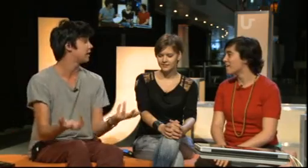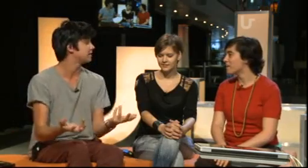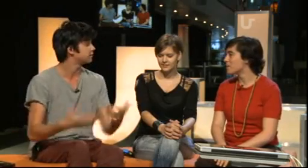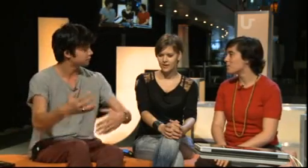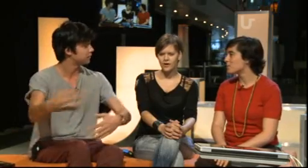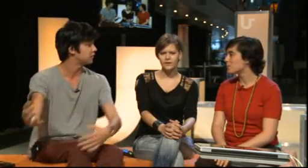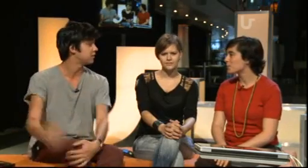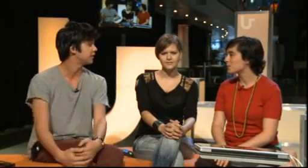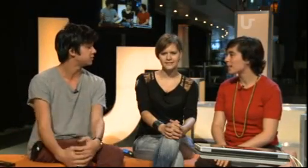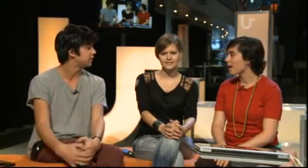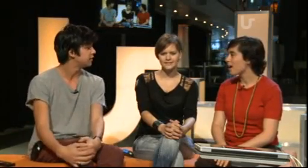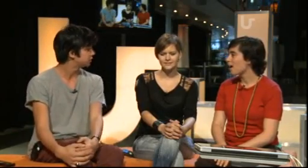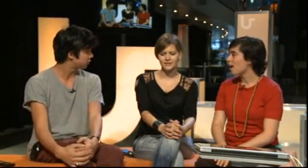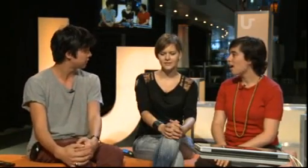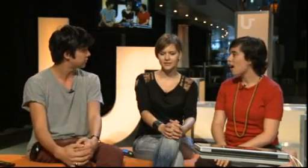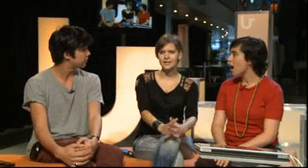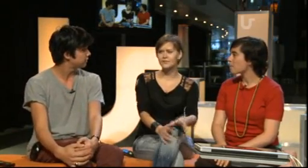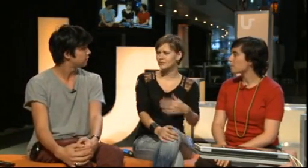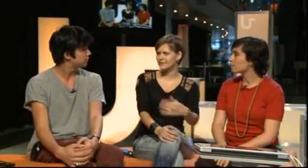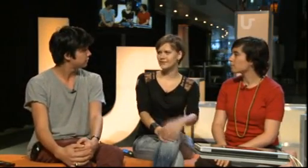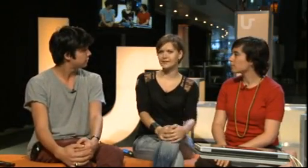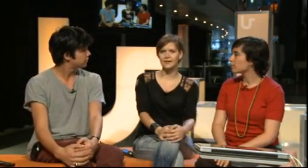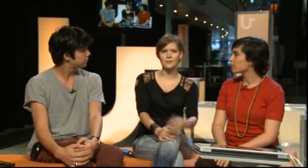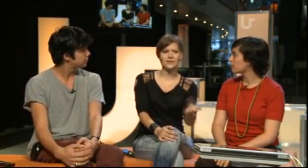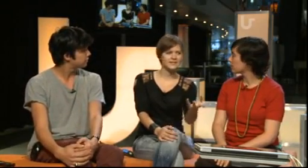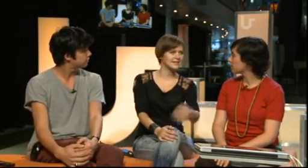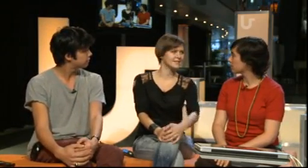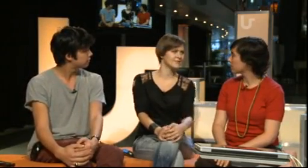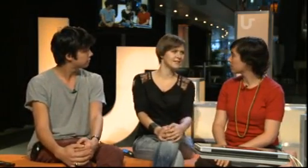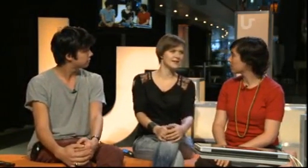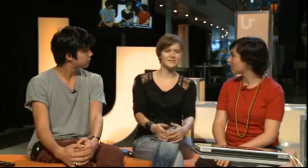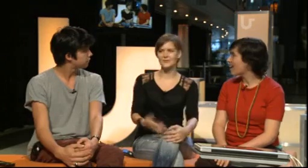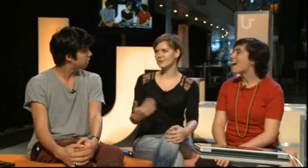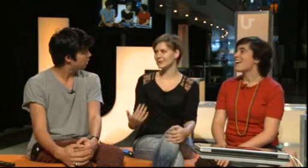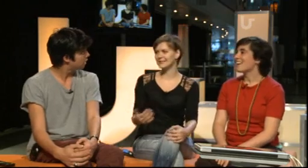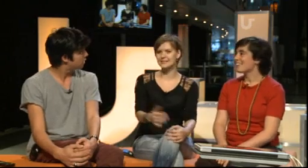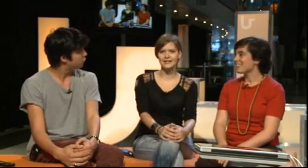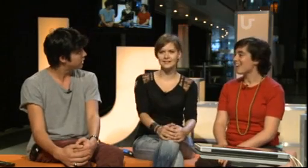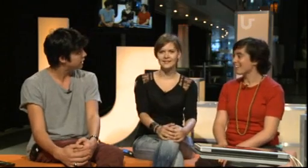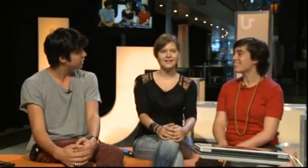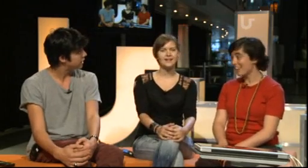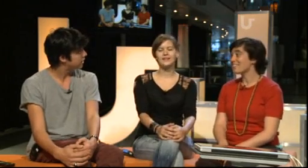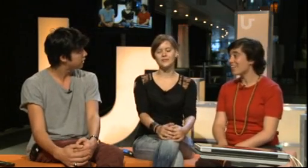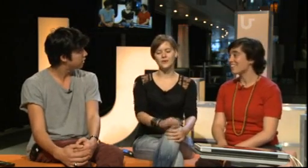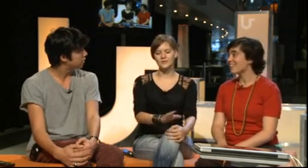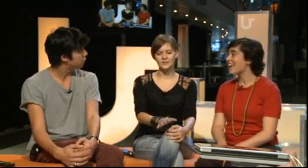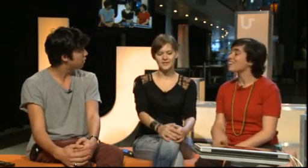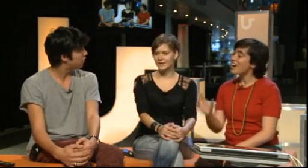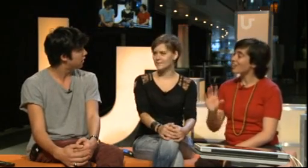accents from different country to country? Yes, totally. Very definitely. Even in New Zealand, like Wellington has different signs from Auckland. And Yeah. Like what? And